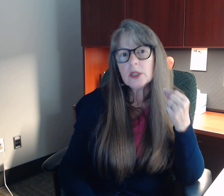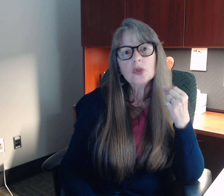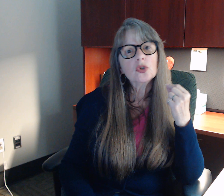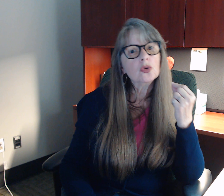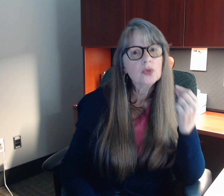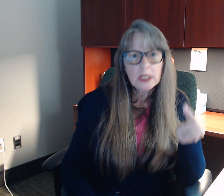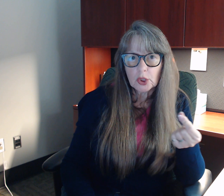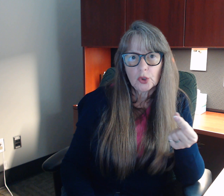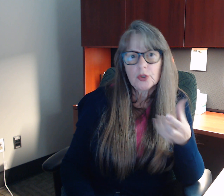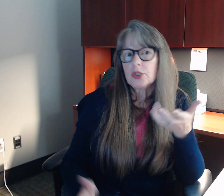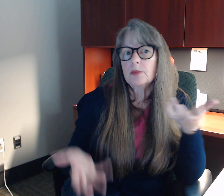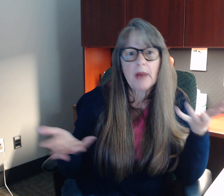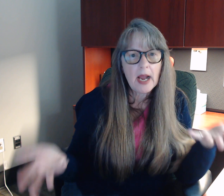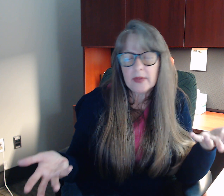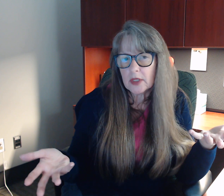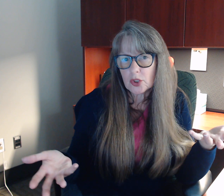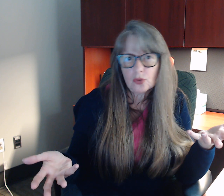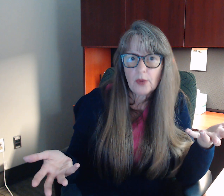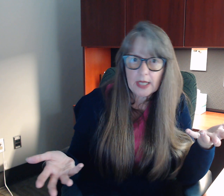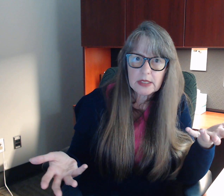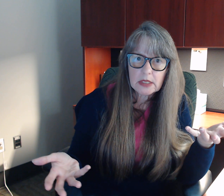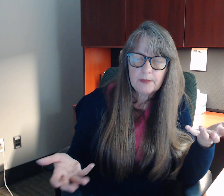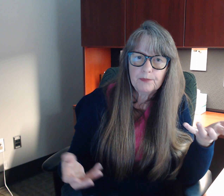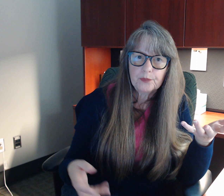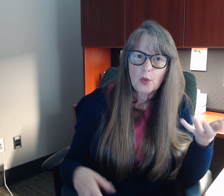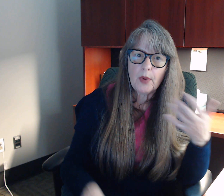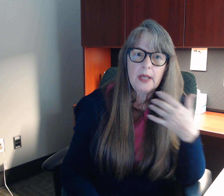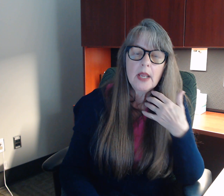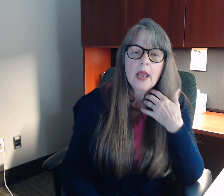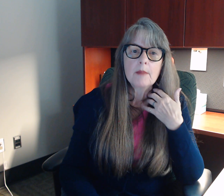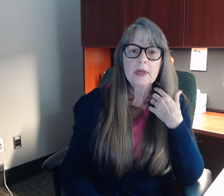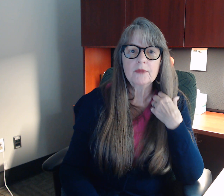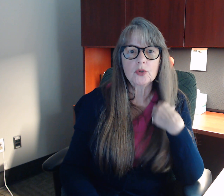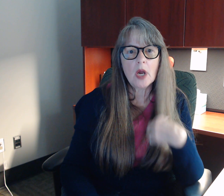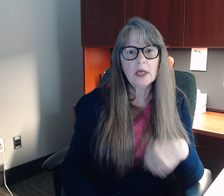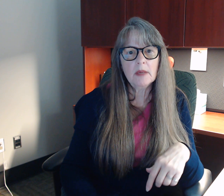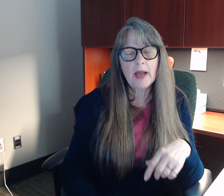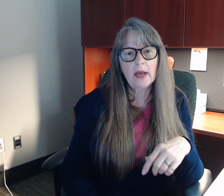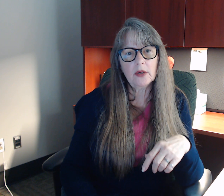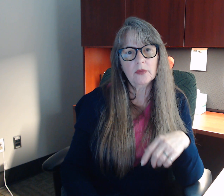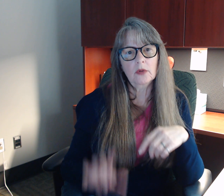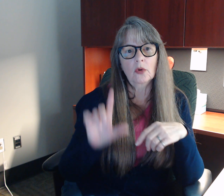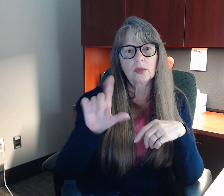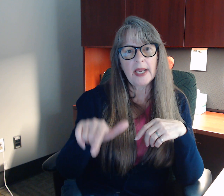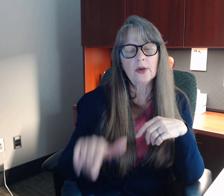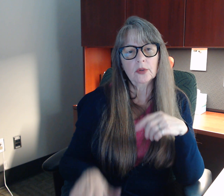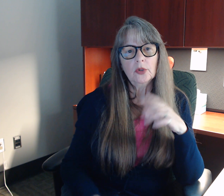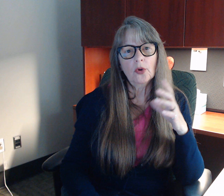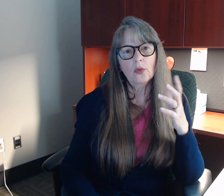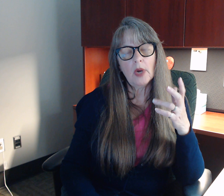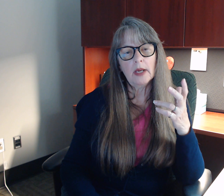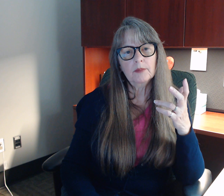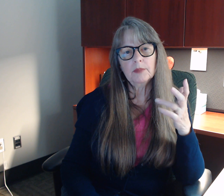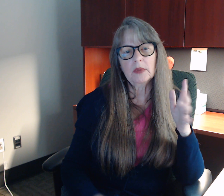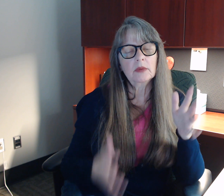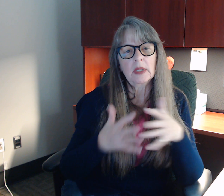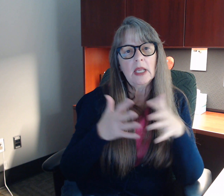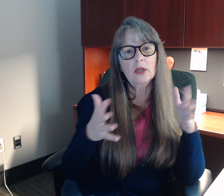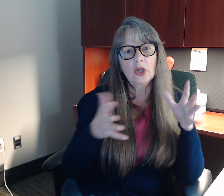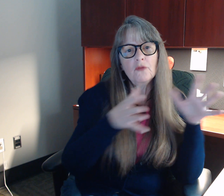to Dillard's to buy this dress, right? But if they're talking about it, later, if you don't know